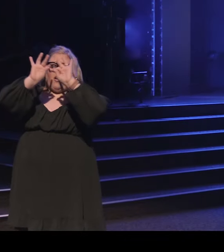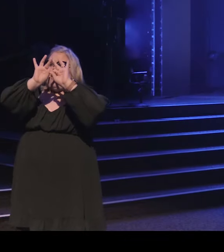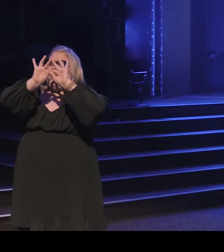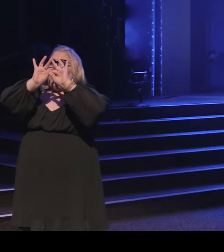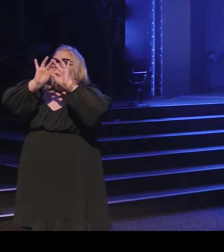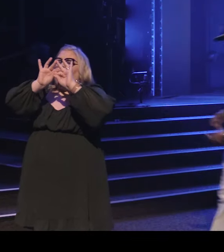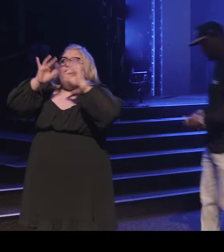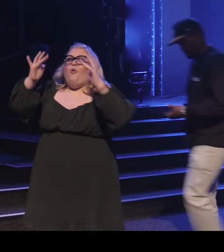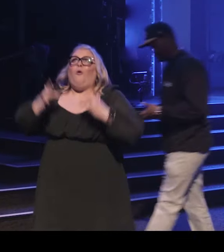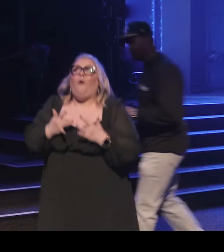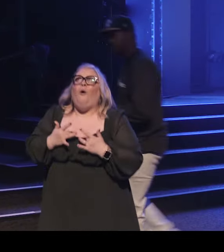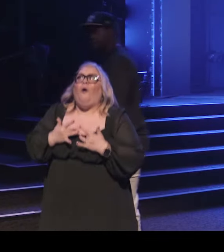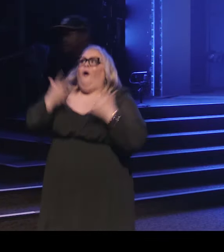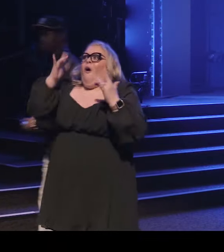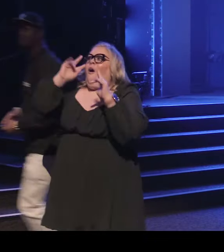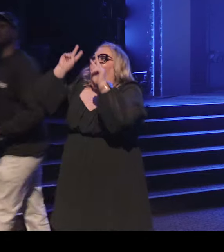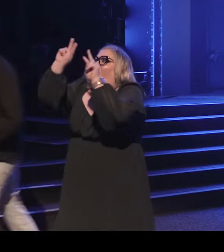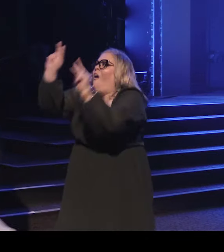worth.